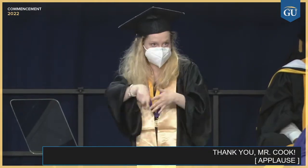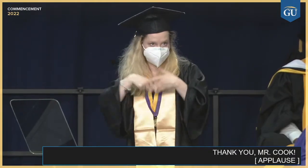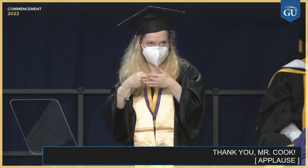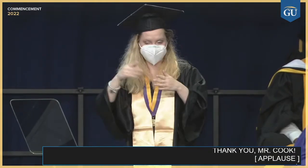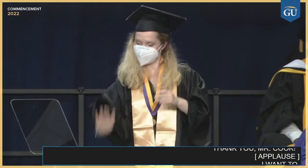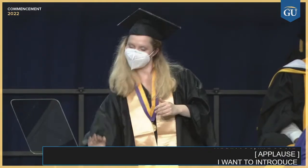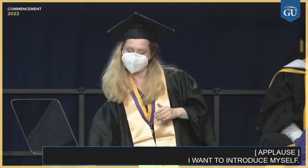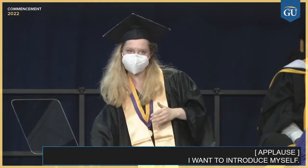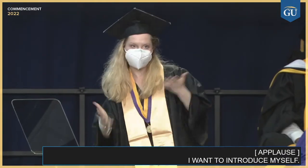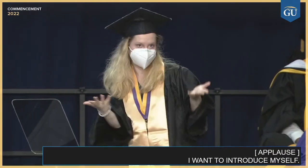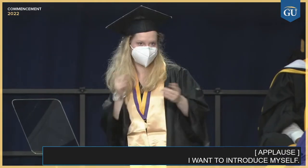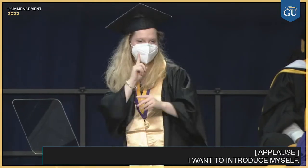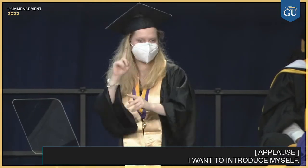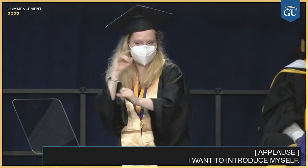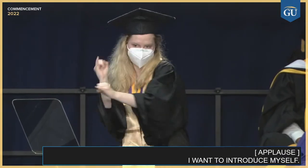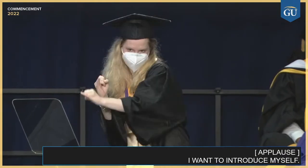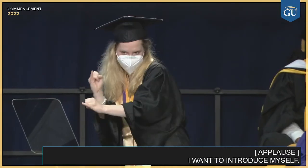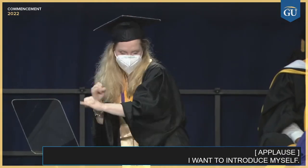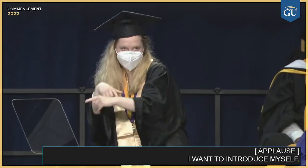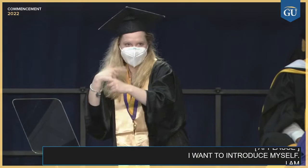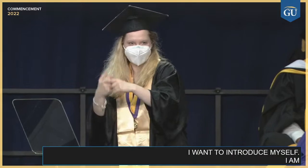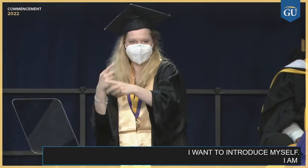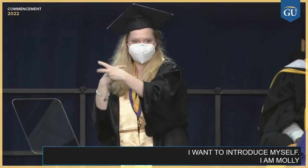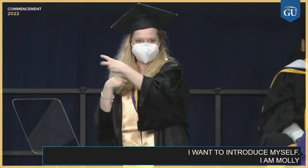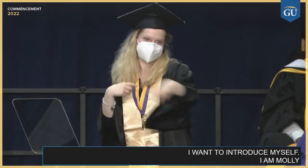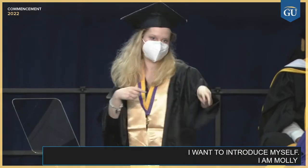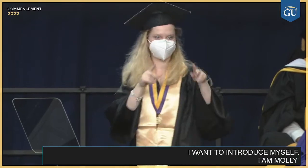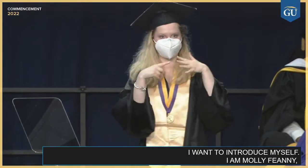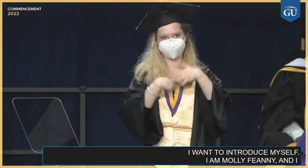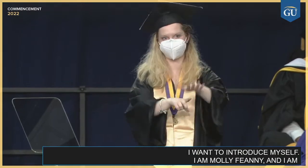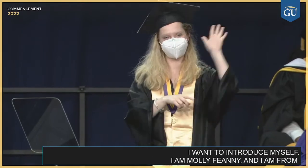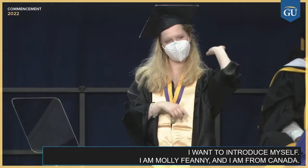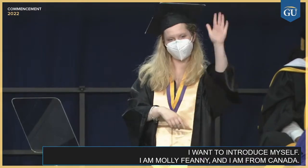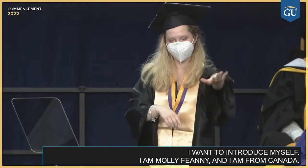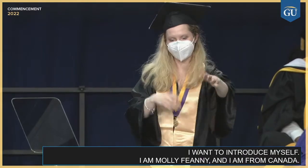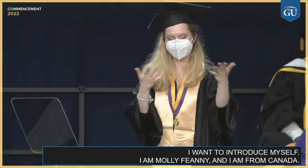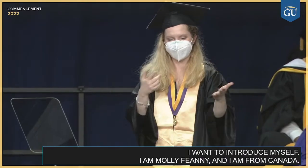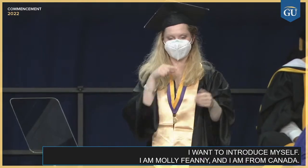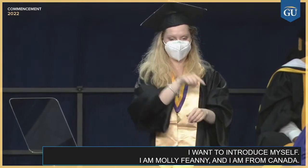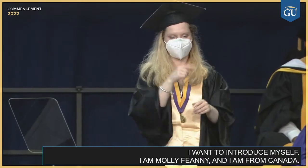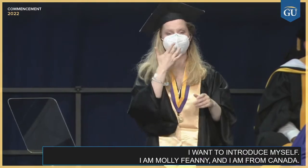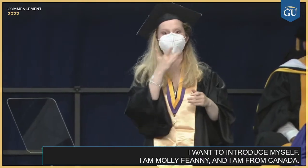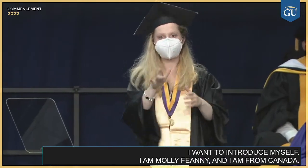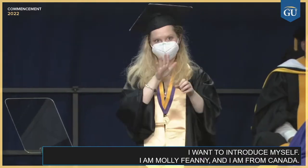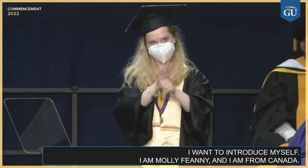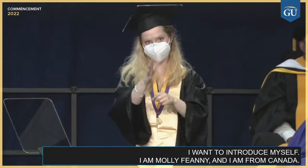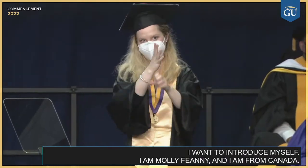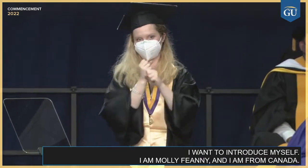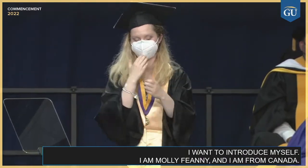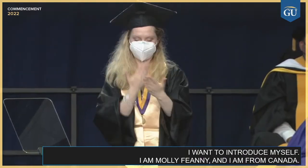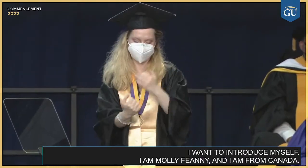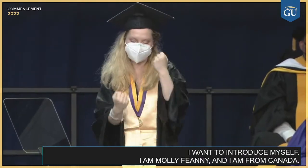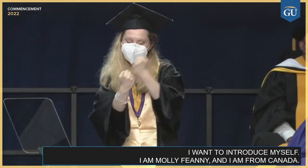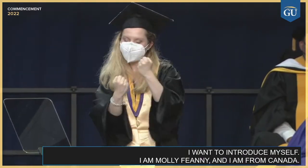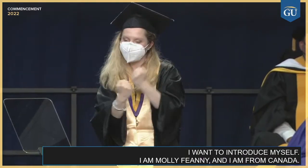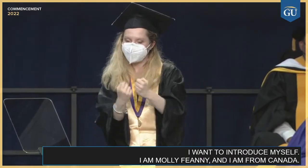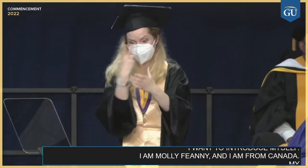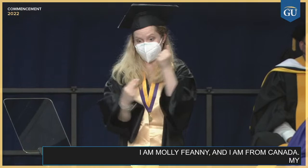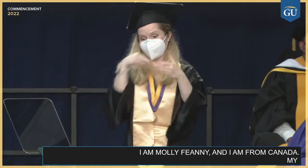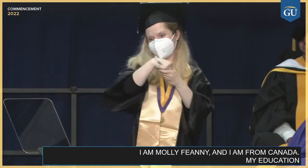Canada. My education began as a young child at a deaf school, and I moved to a mainstream environment where